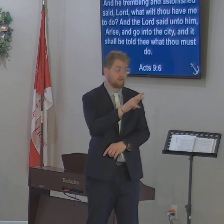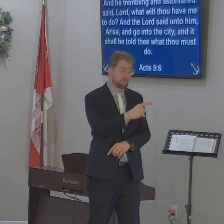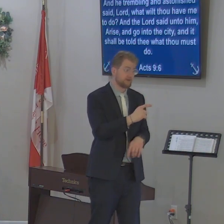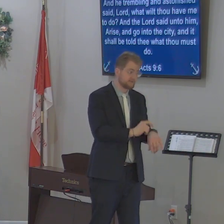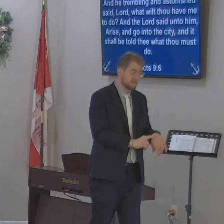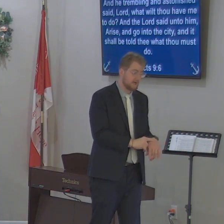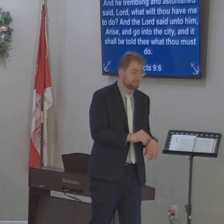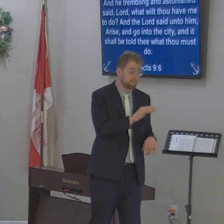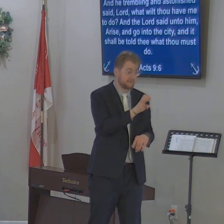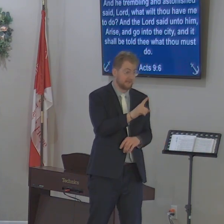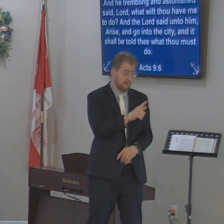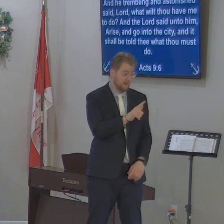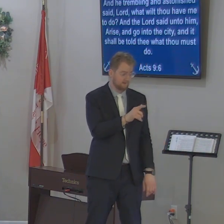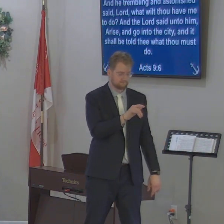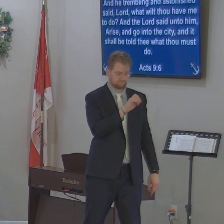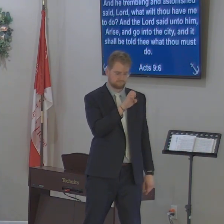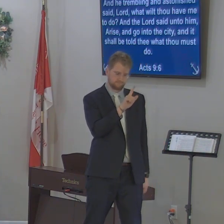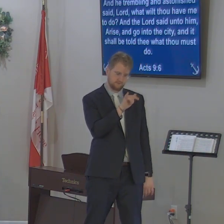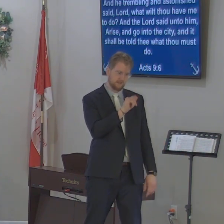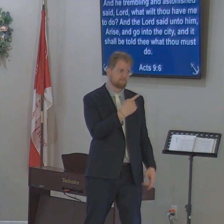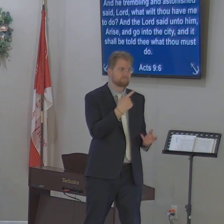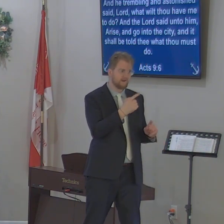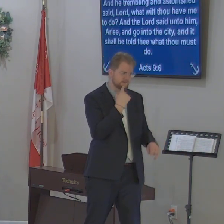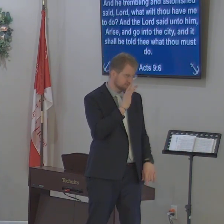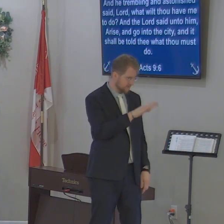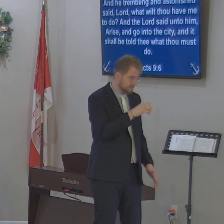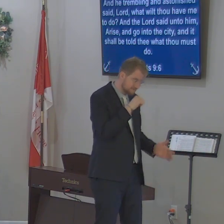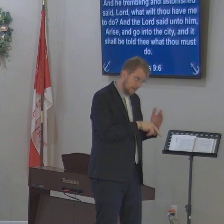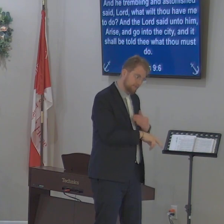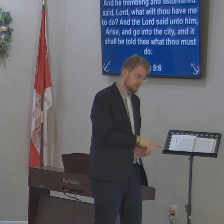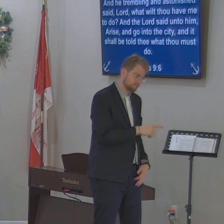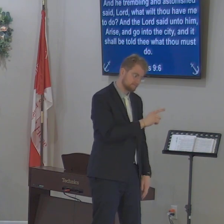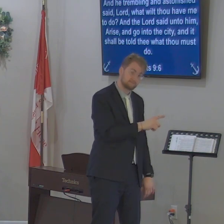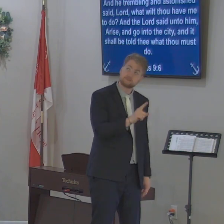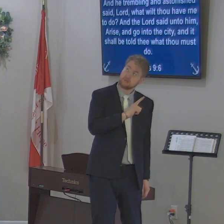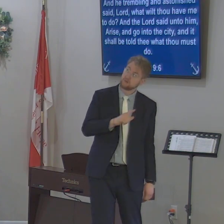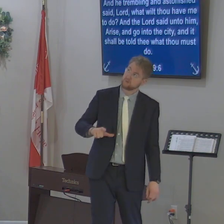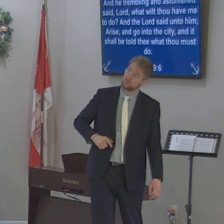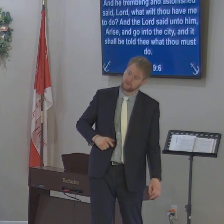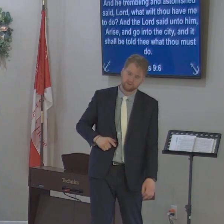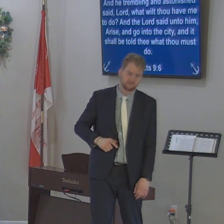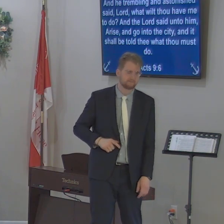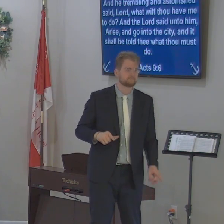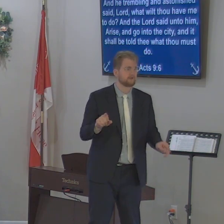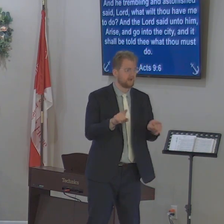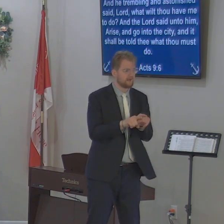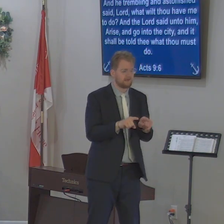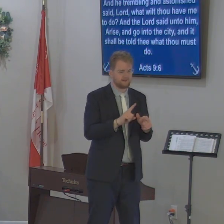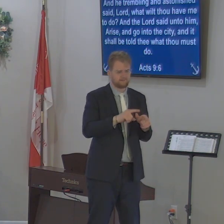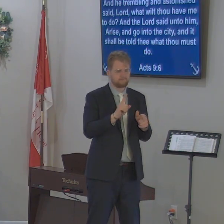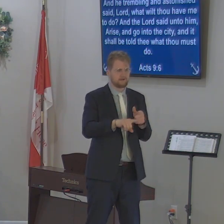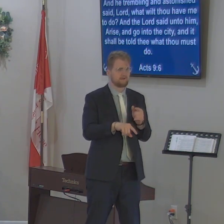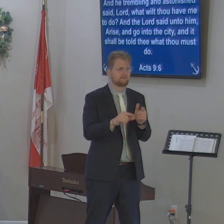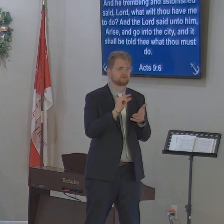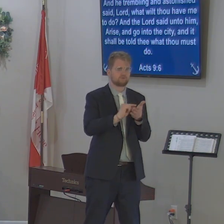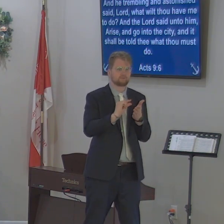to be the Lord. And I love the scripture. As at other times. The voice didn't change.